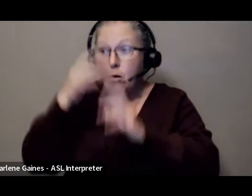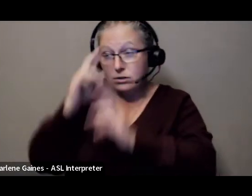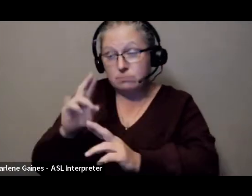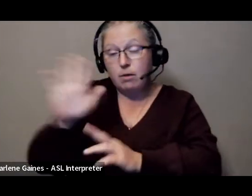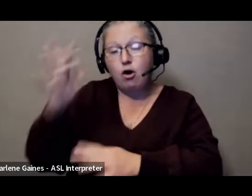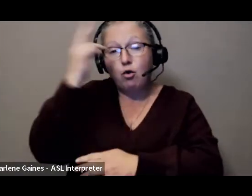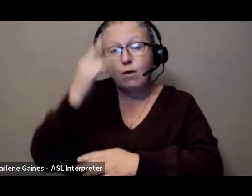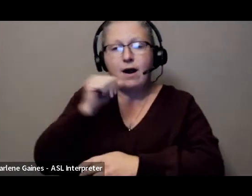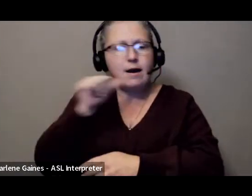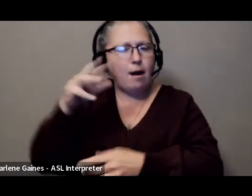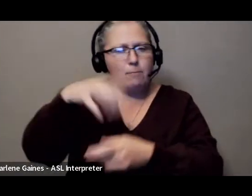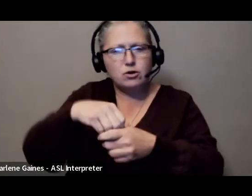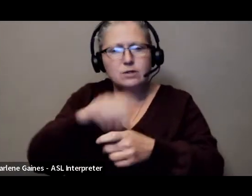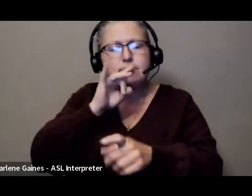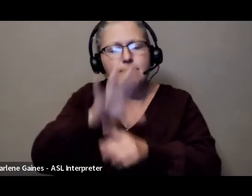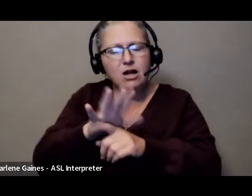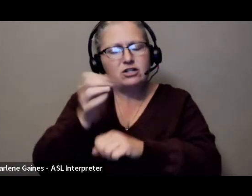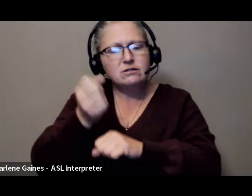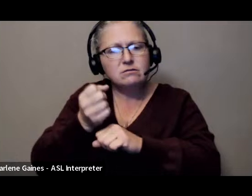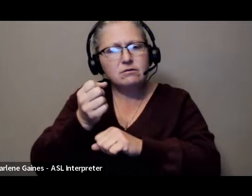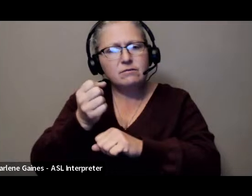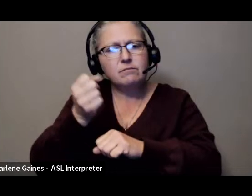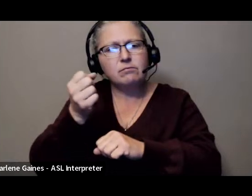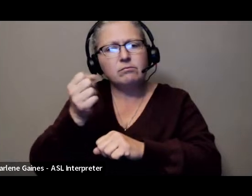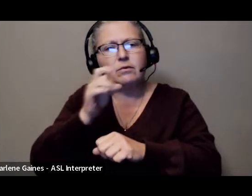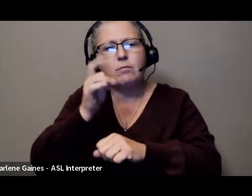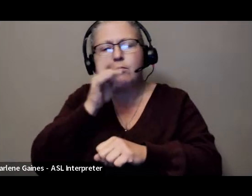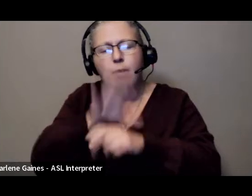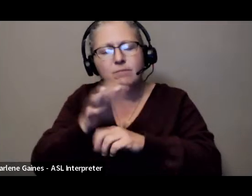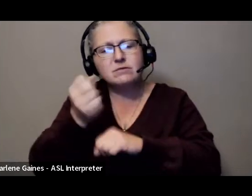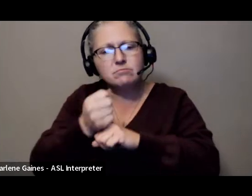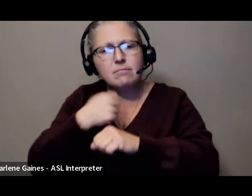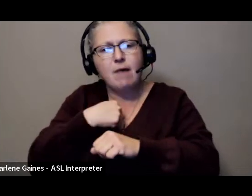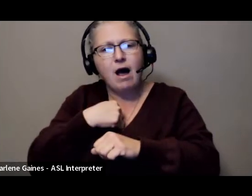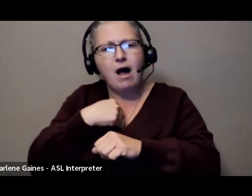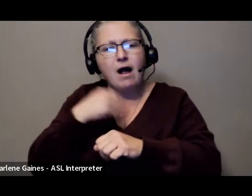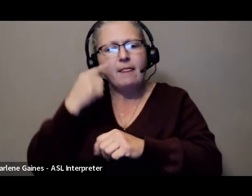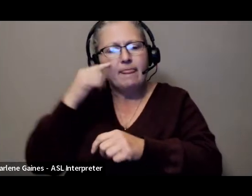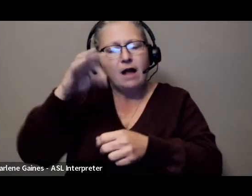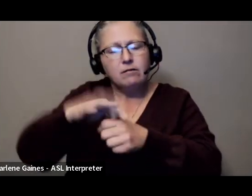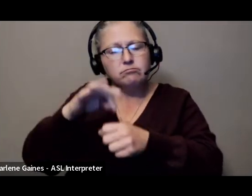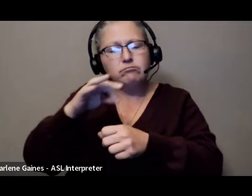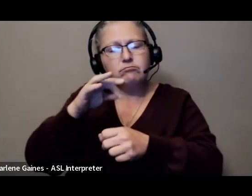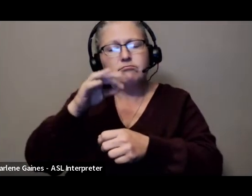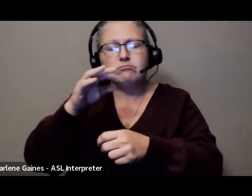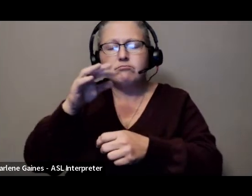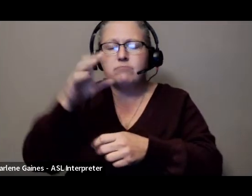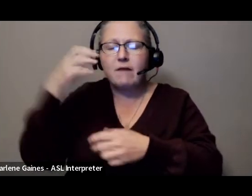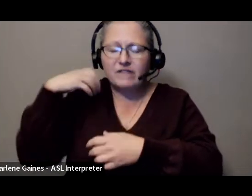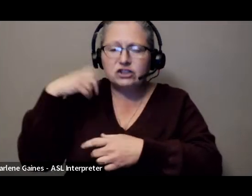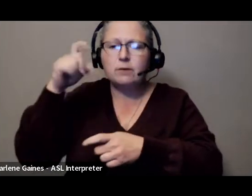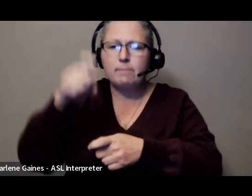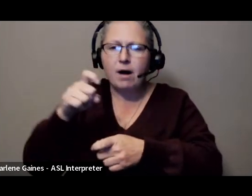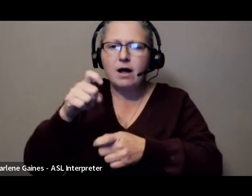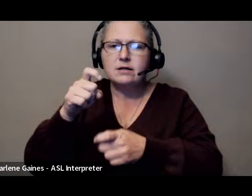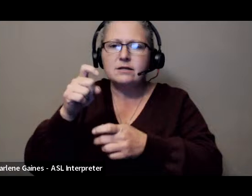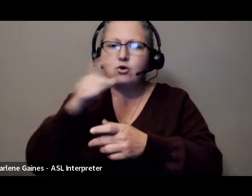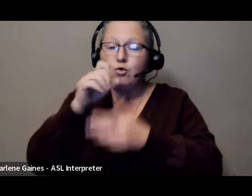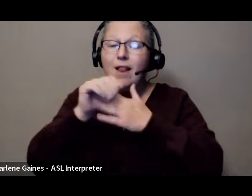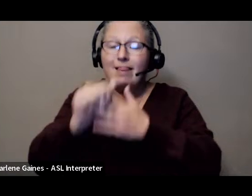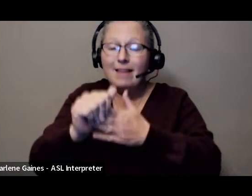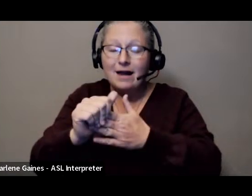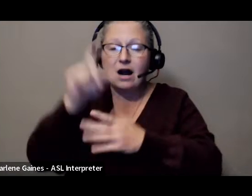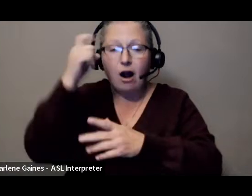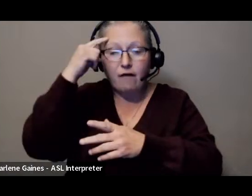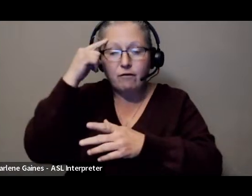reasons for not participating in the Pledge of Allegiance, I do not agree with her decision. I believe the elected officials should recite the pledge, and I especially believe the leader of elected governing